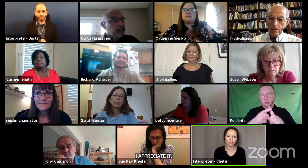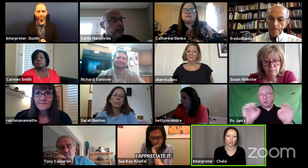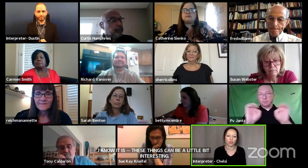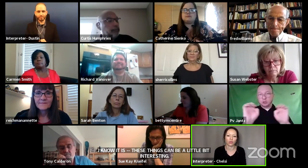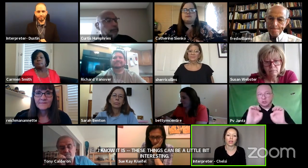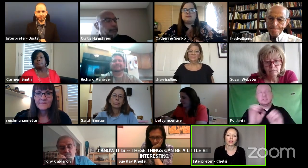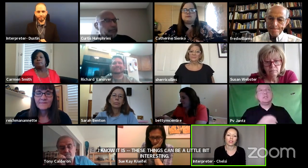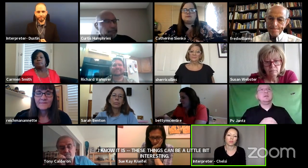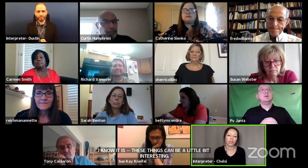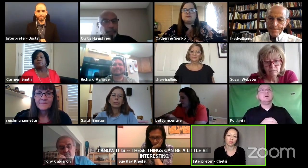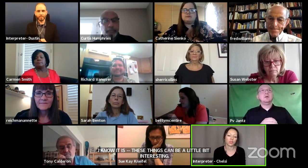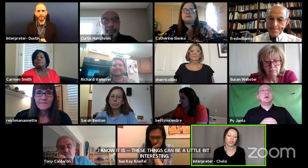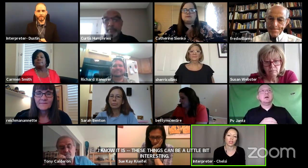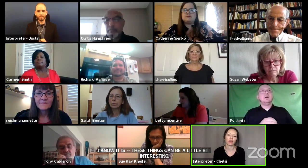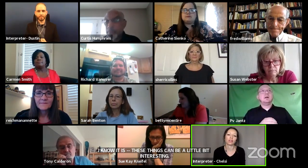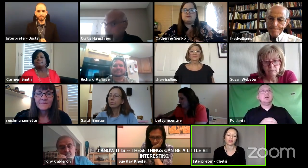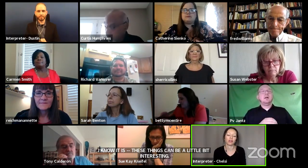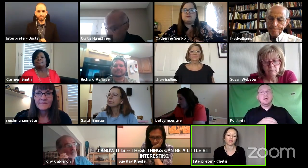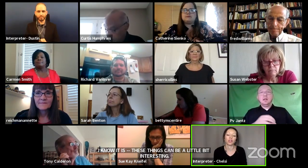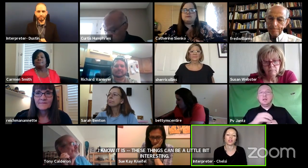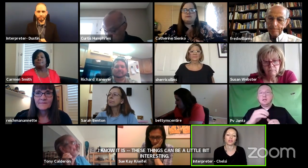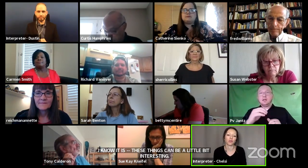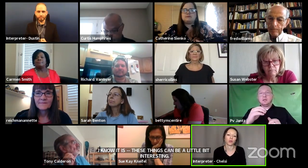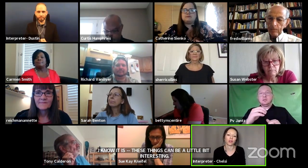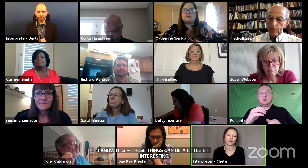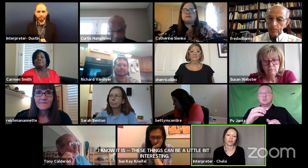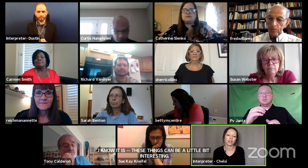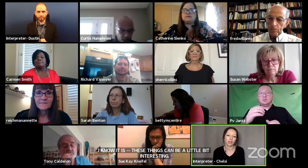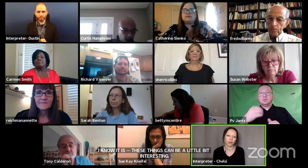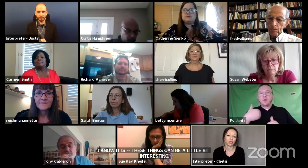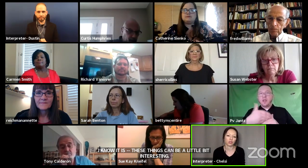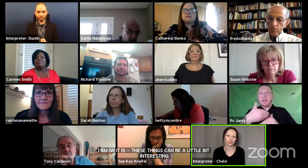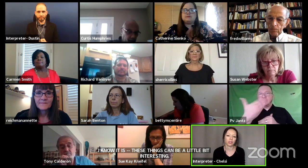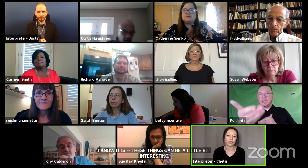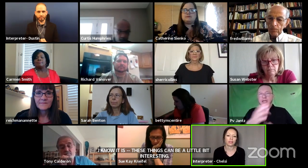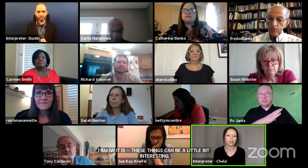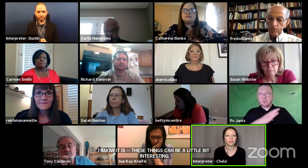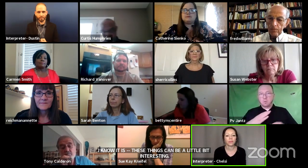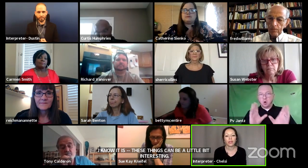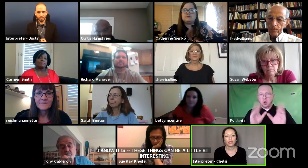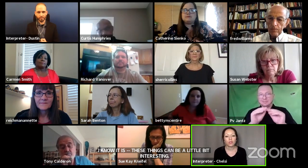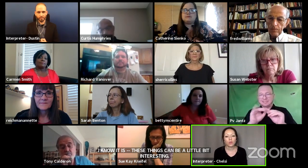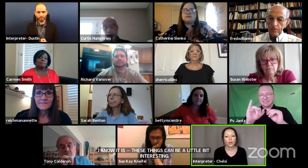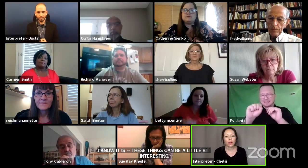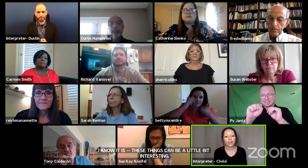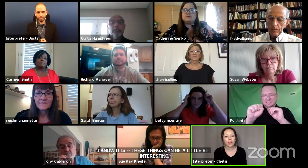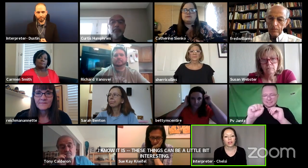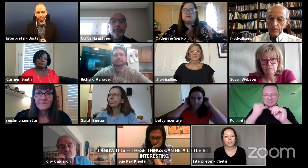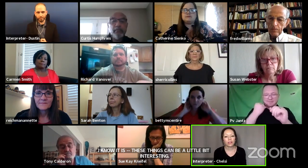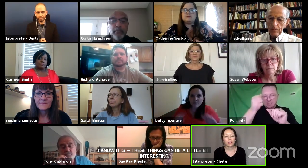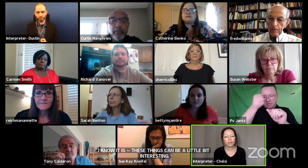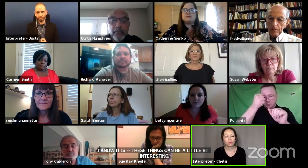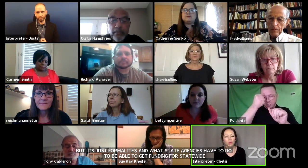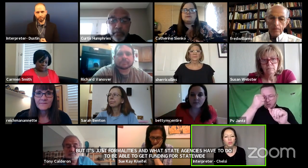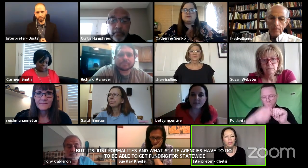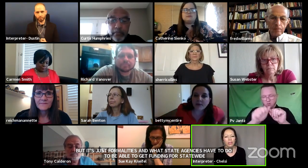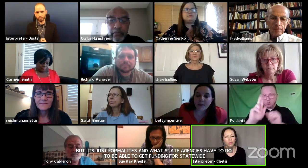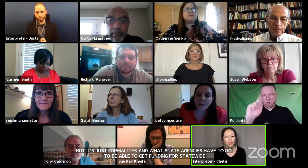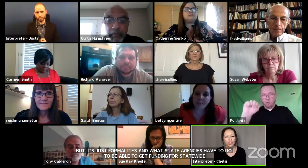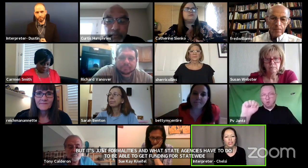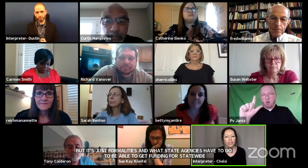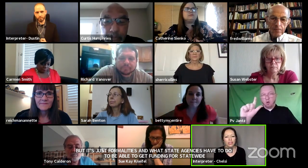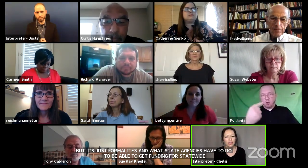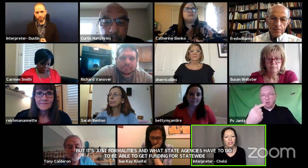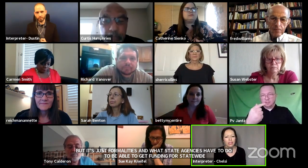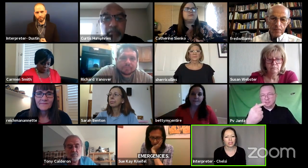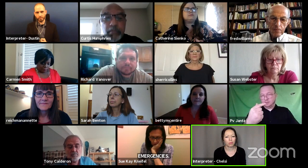agencies have to do to be able to get funding for statewide emergencies. So at the next board meeting,